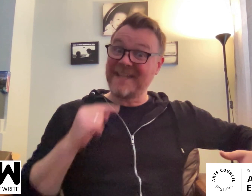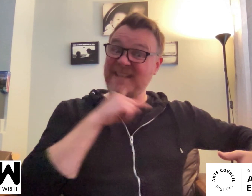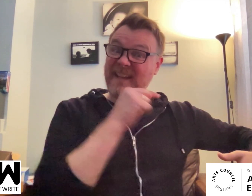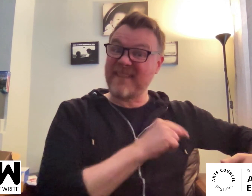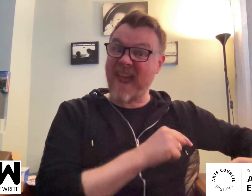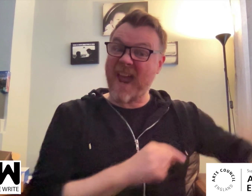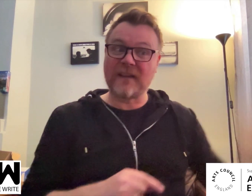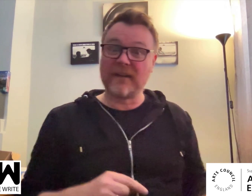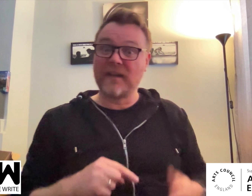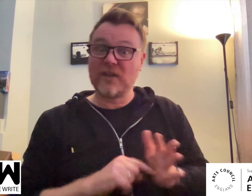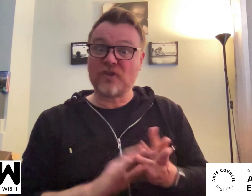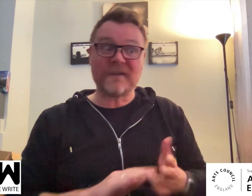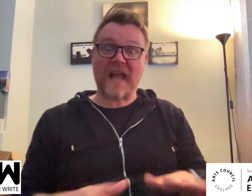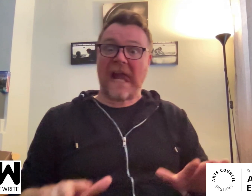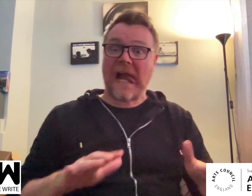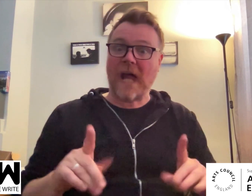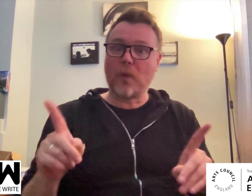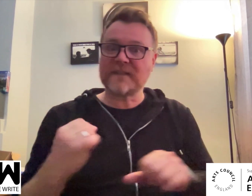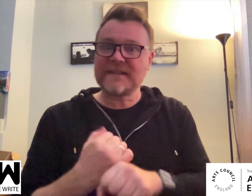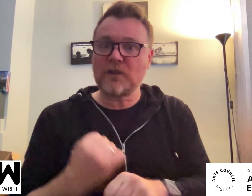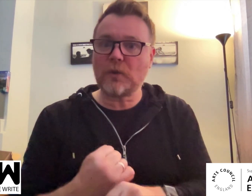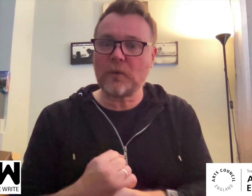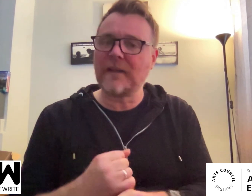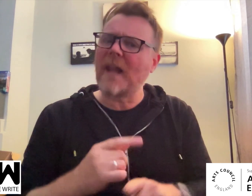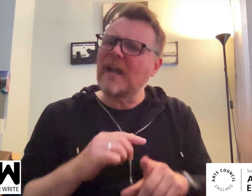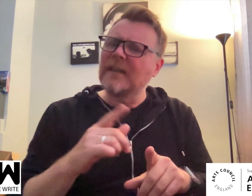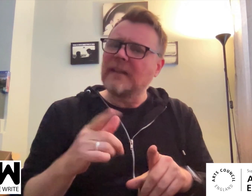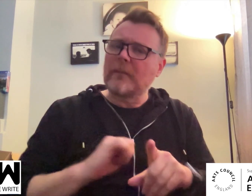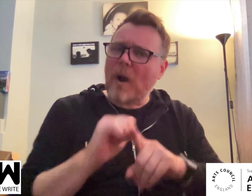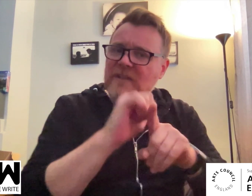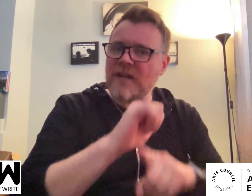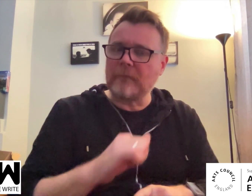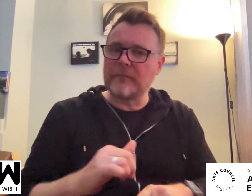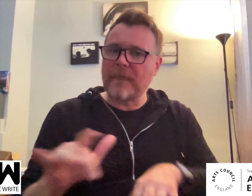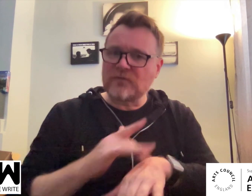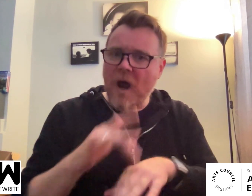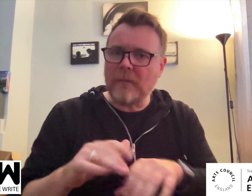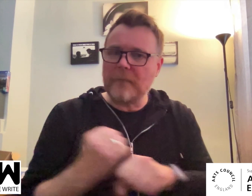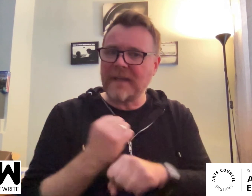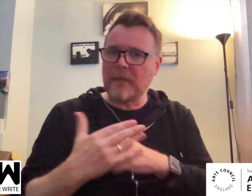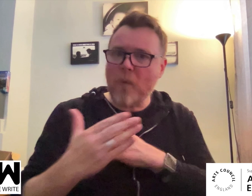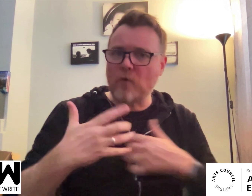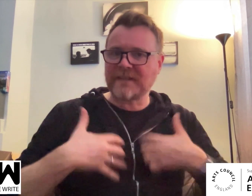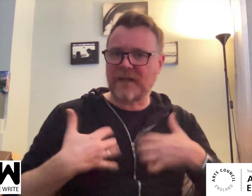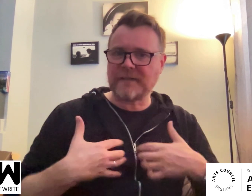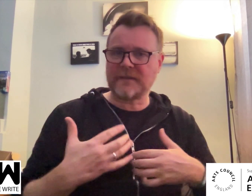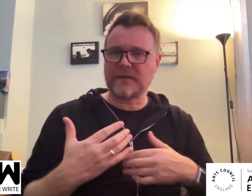him saying, right, get your revenge now. So Tom is really stuck. So it's a real polish of the drama, trying to make it more